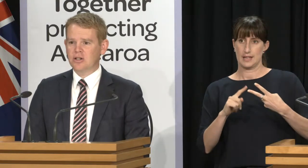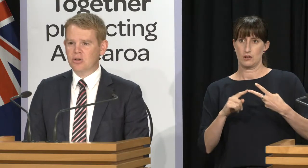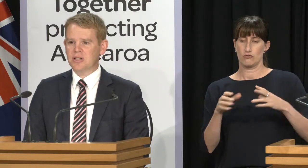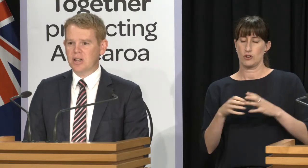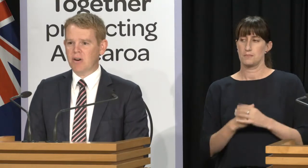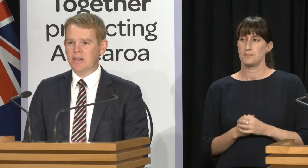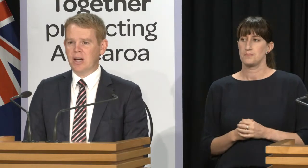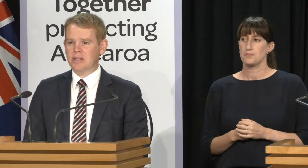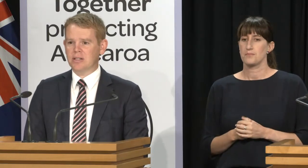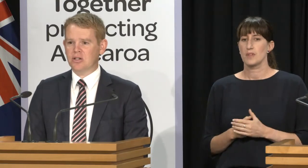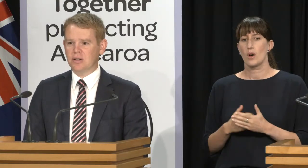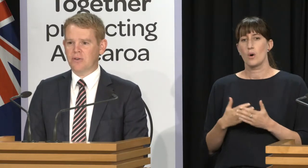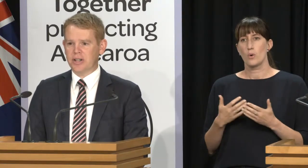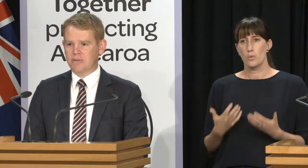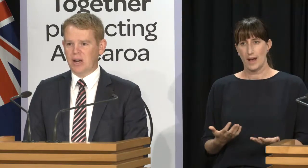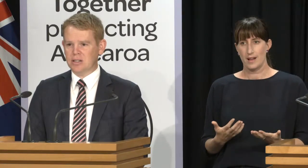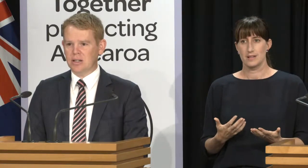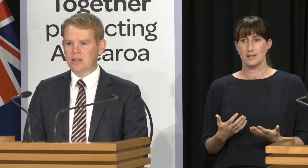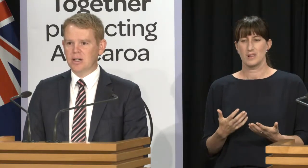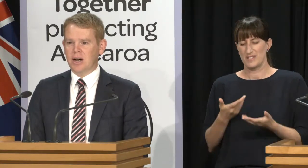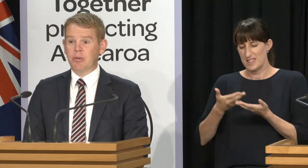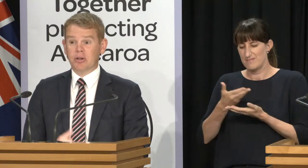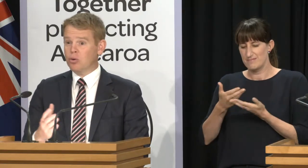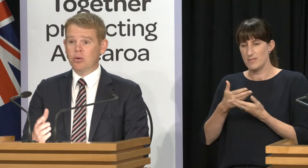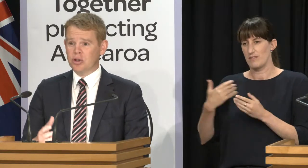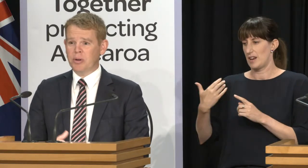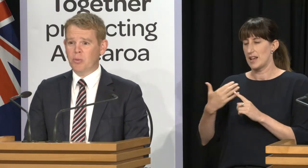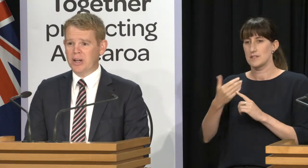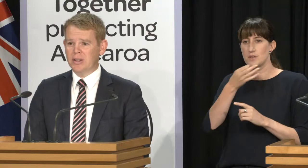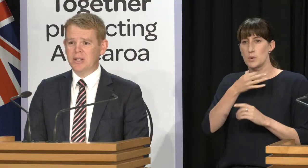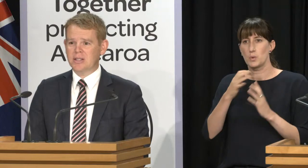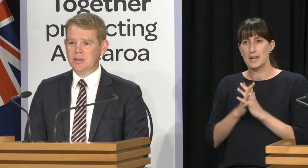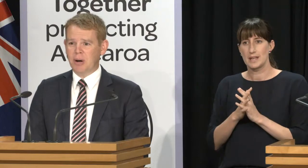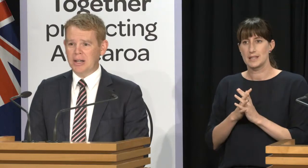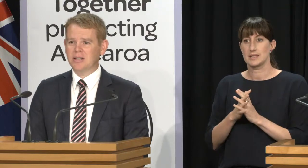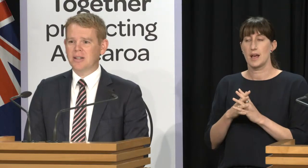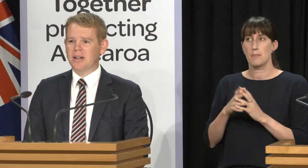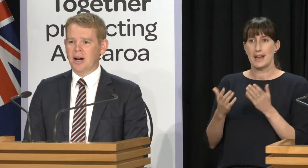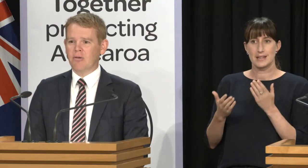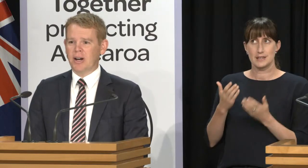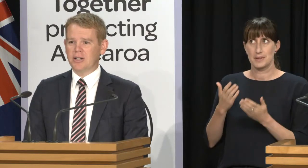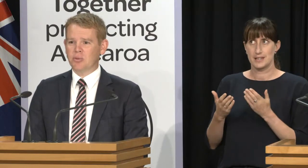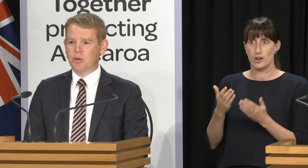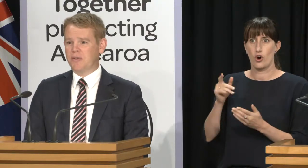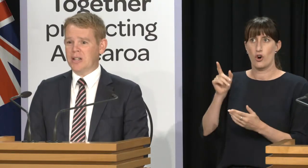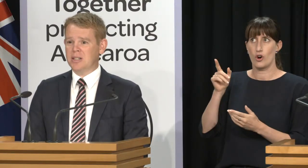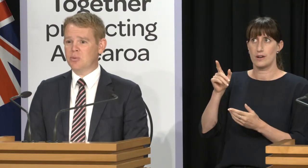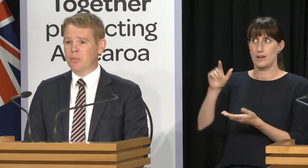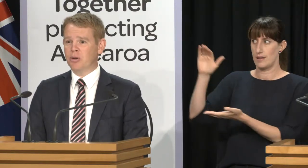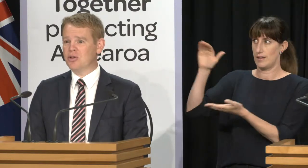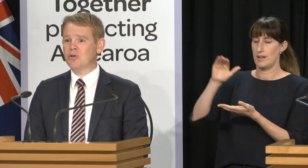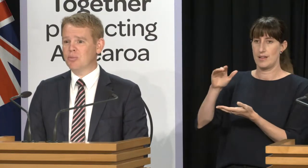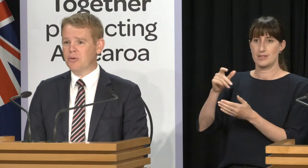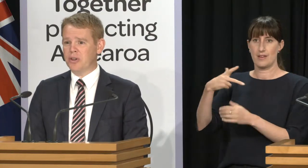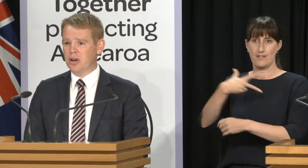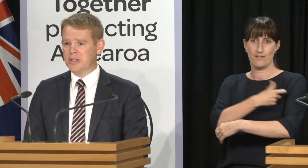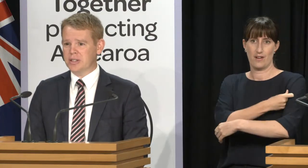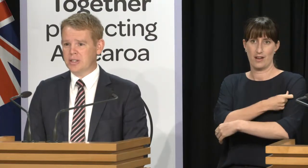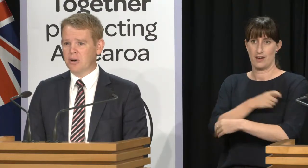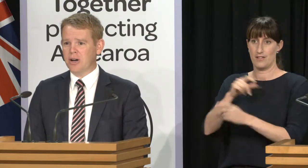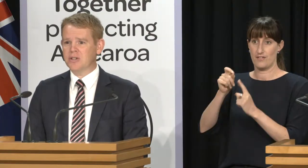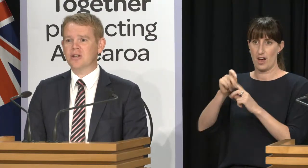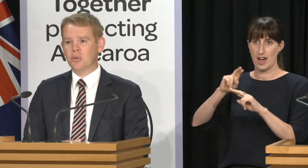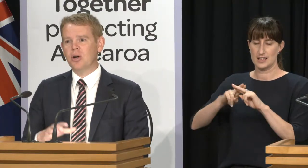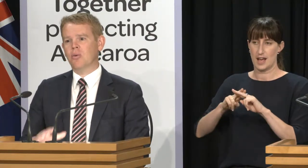had certainty around the access to the Pfizer vaccine. Because, of course, you'll be aware that there's debate around which vaccines were most suitable for the